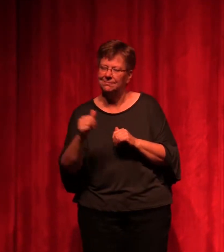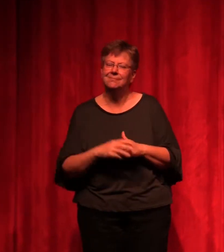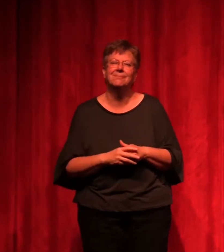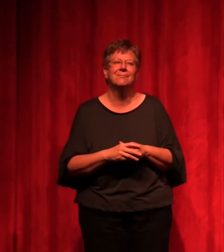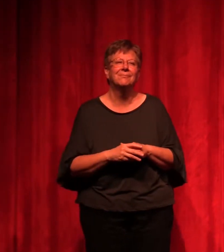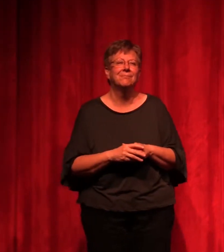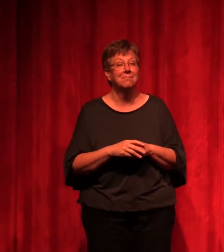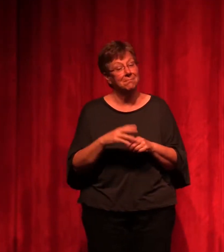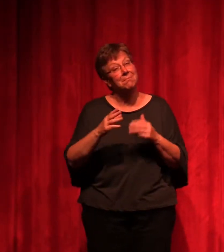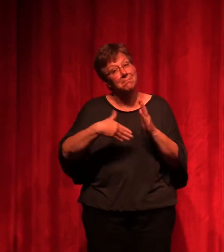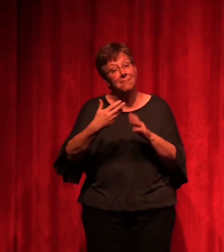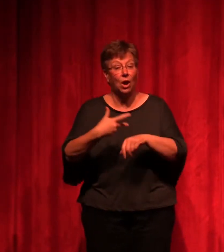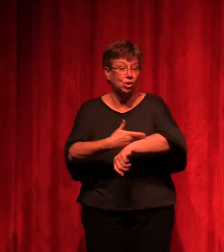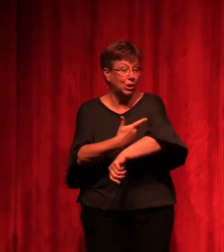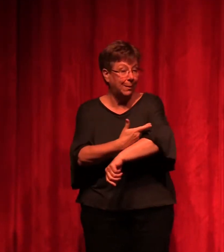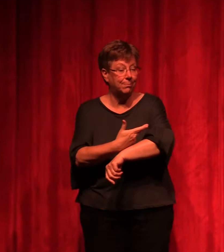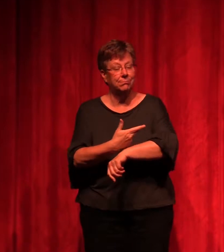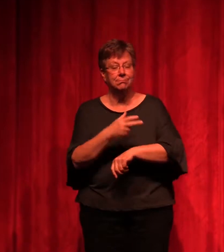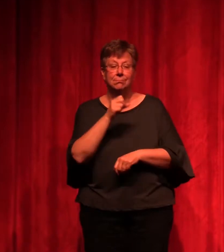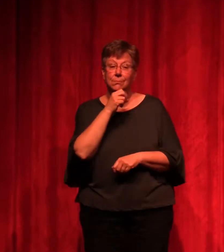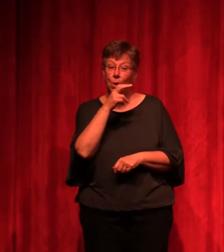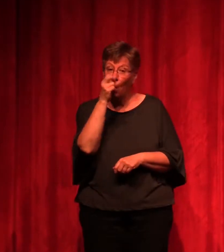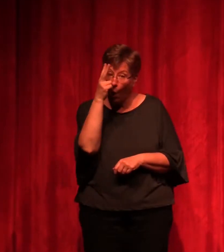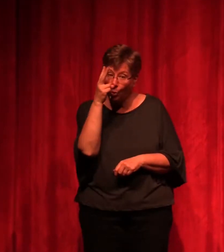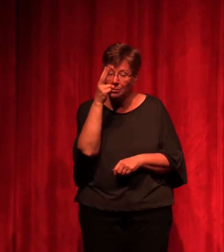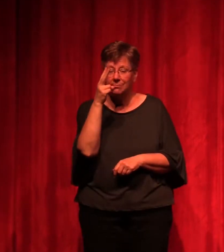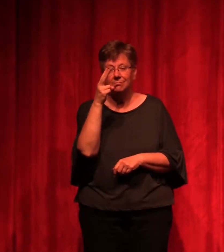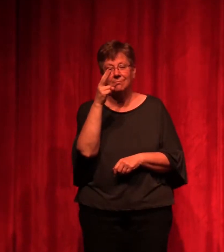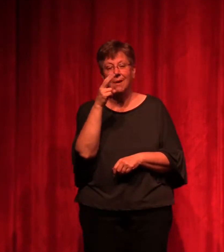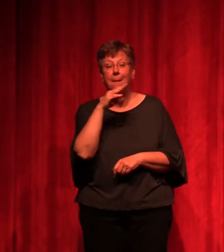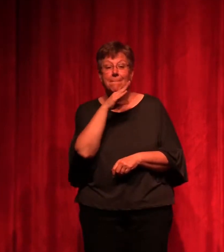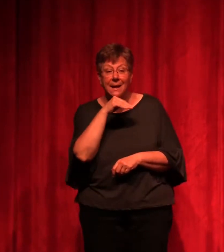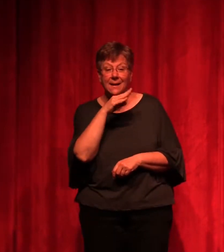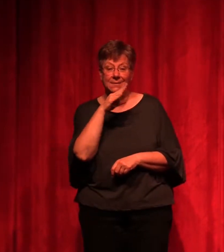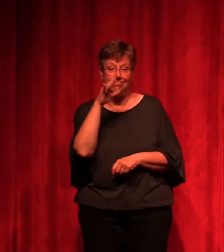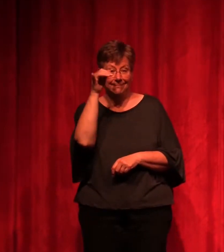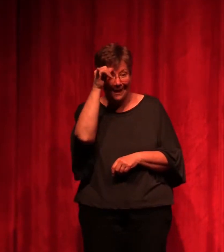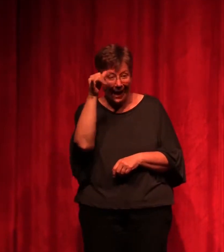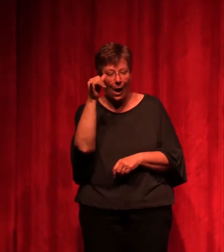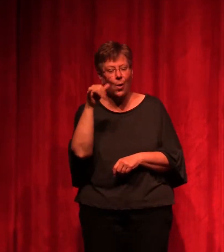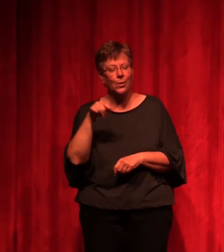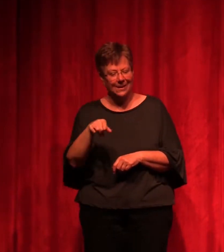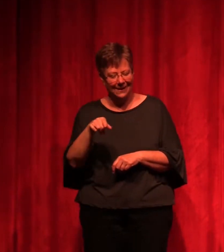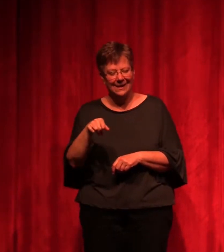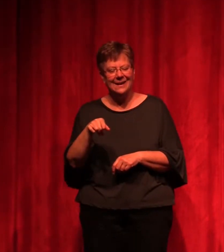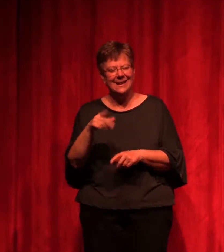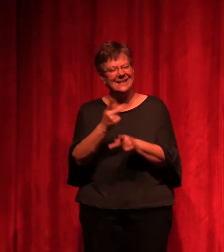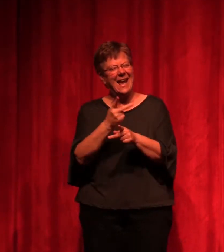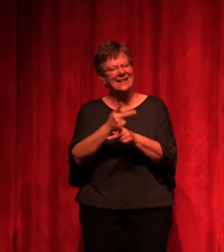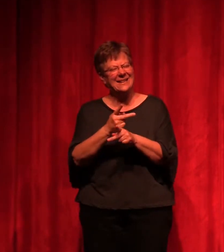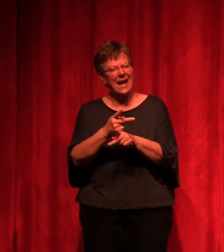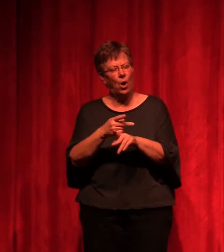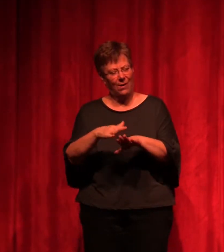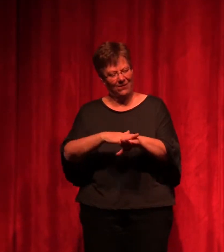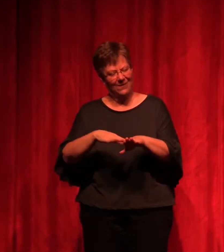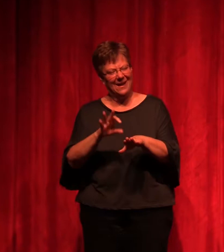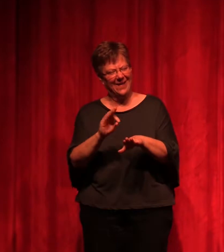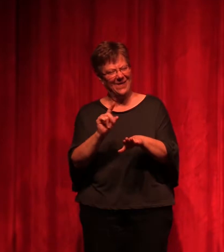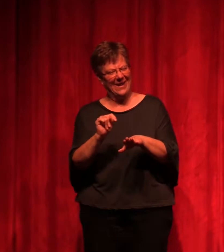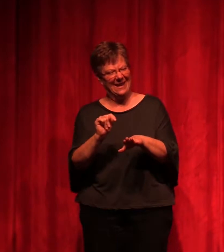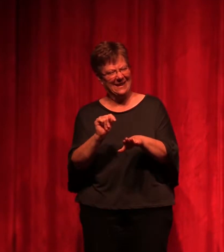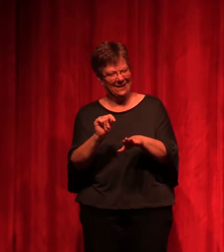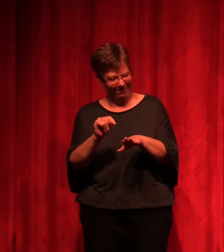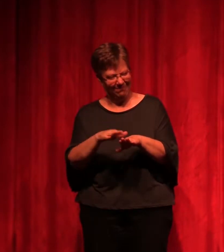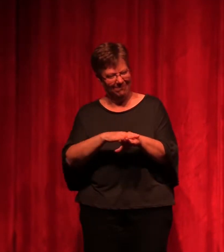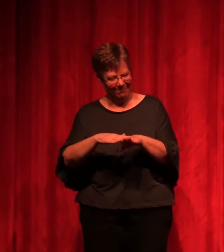the occasional sheep, the occasional goat, pig, and cow, and he has tended to the foot care of species of ungulates he can't even name